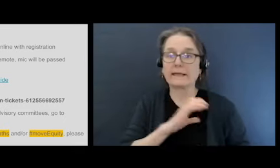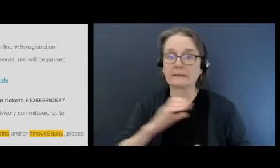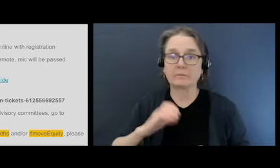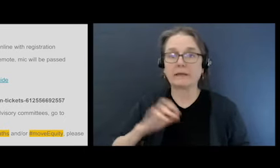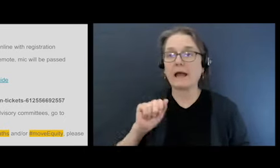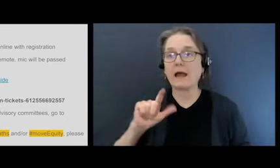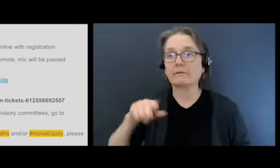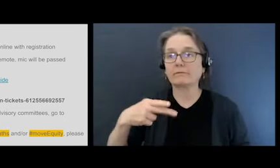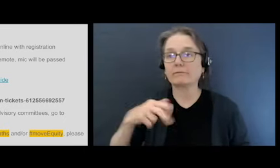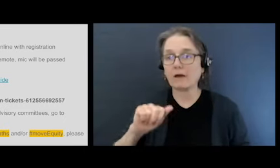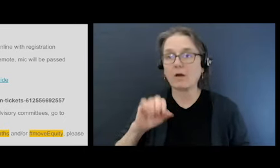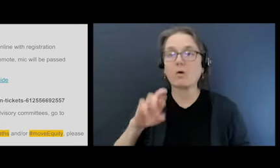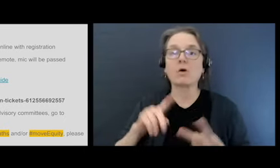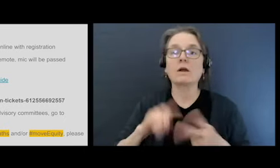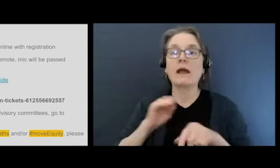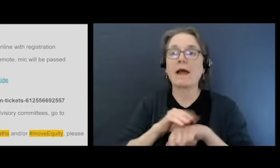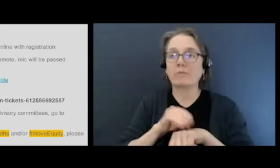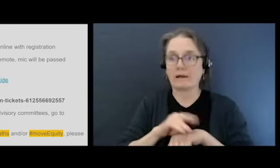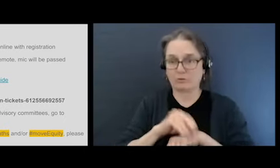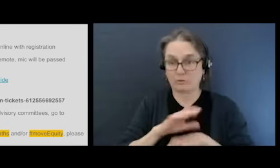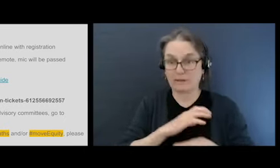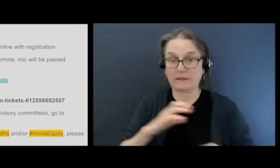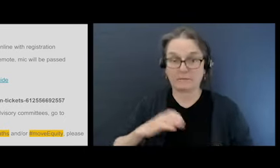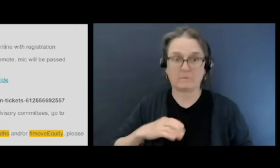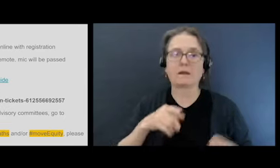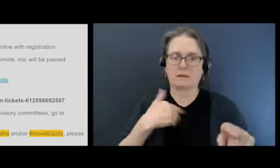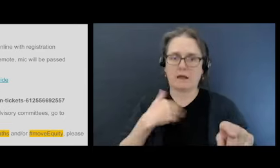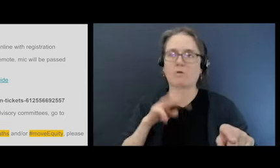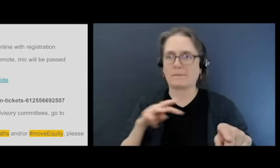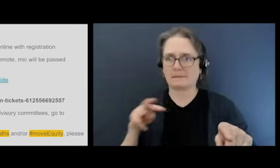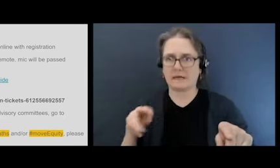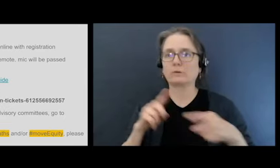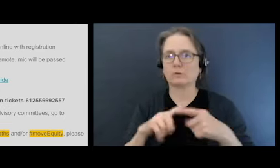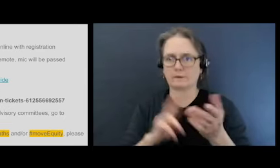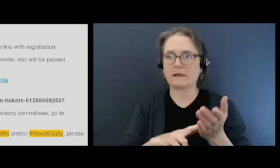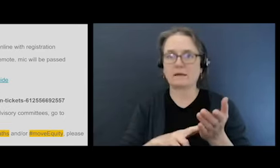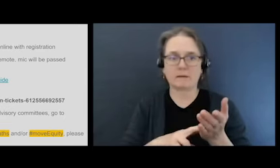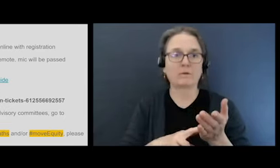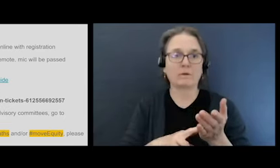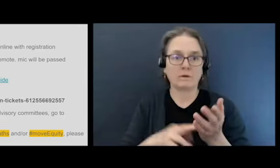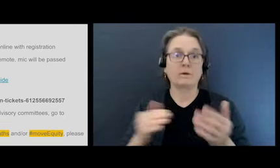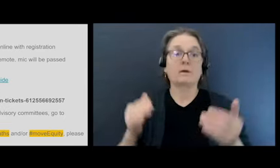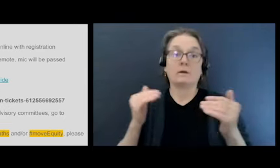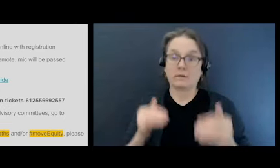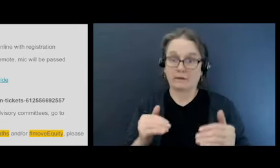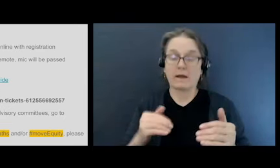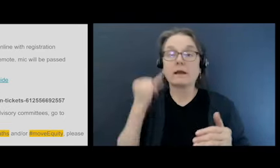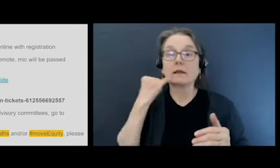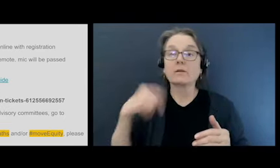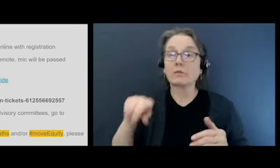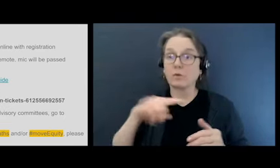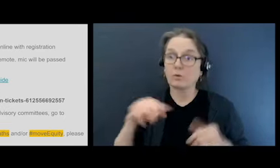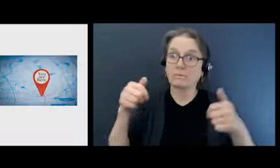tinyurl.com, TDI Alpha 2023. And again, if posting to social media, please use OpenThePaths or Move